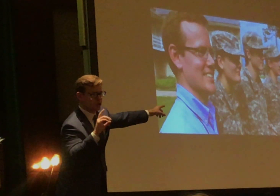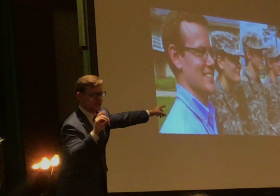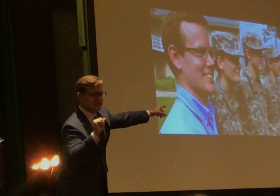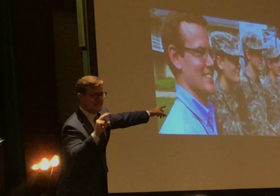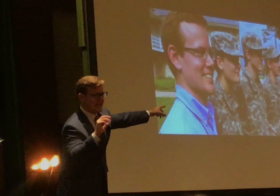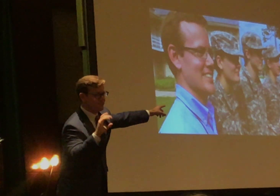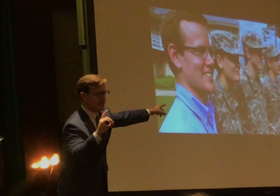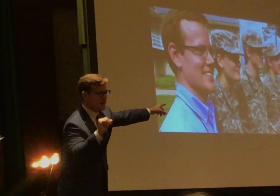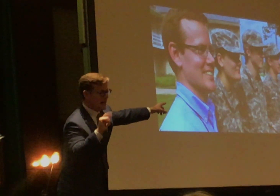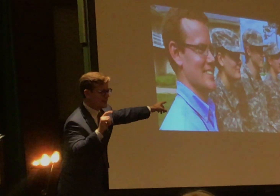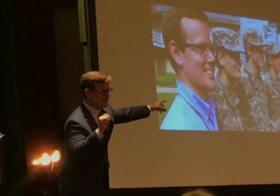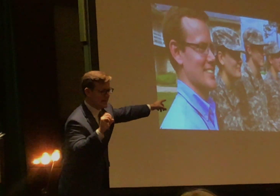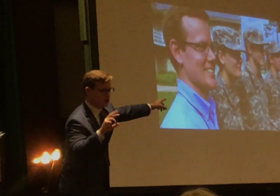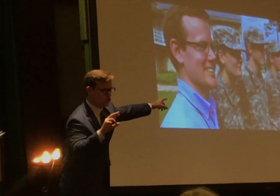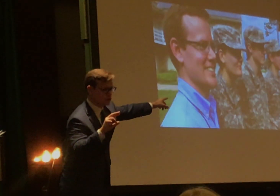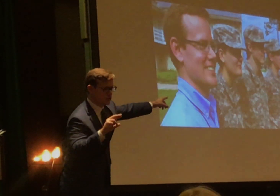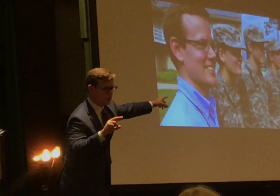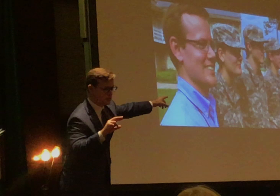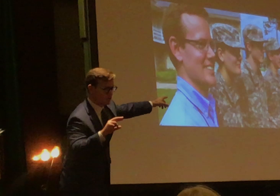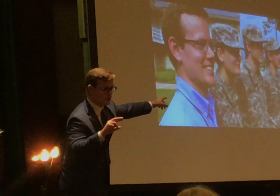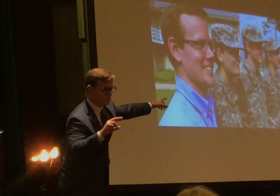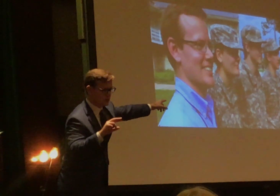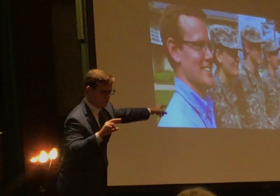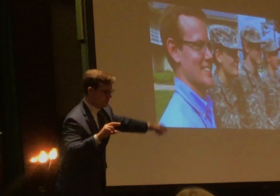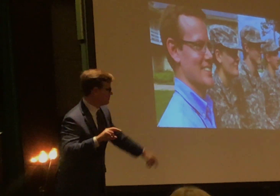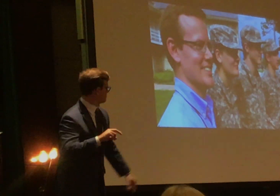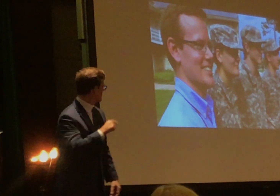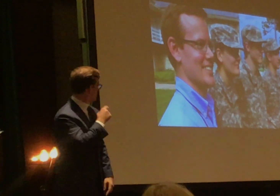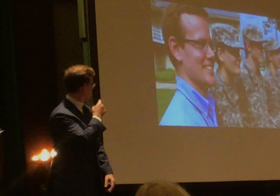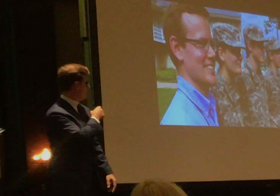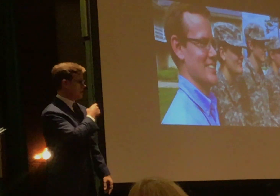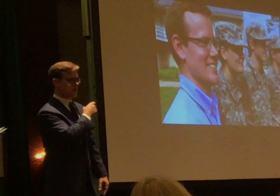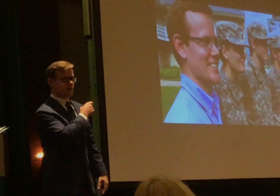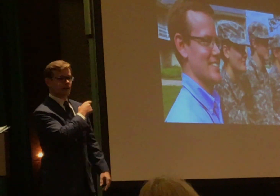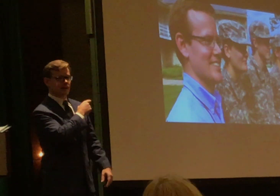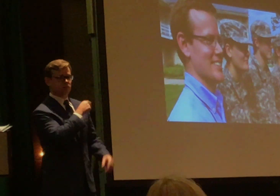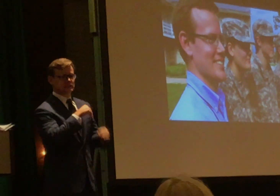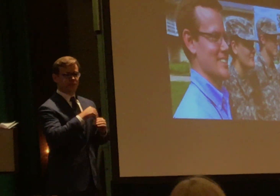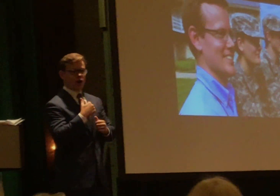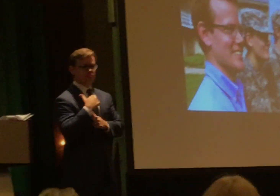He's a co-instructor, and his name is David Alexander.